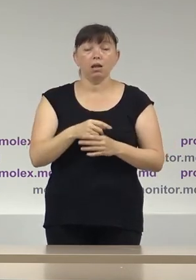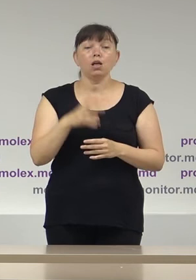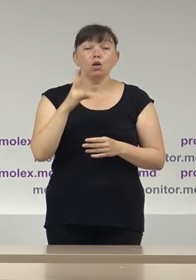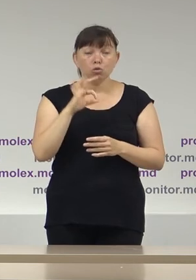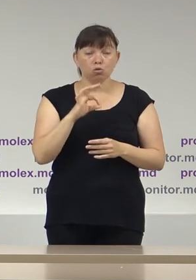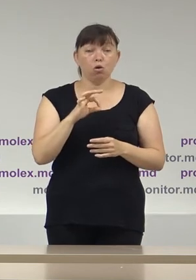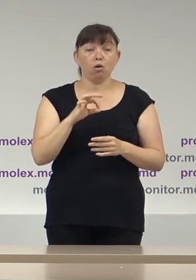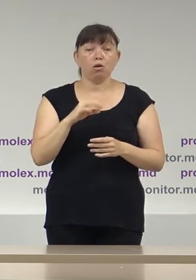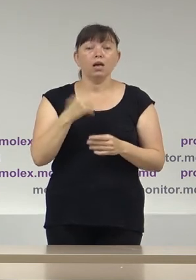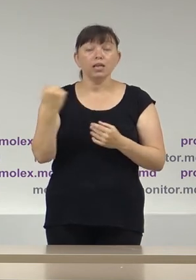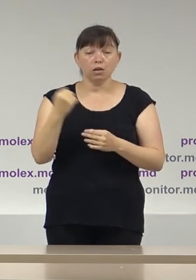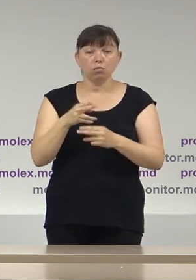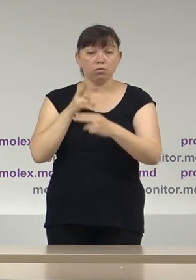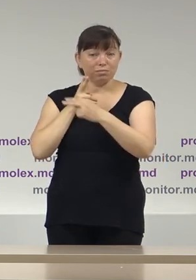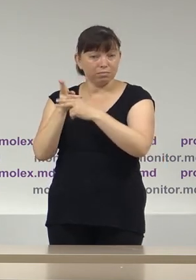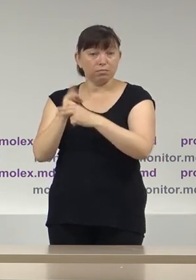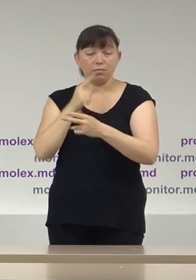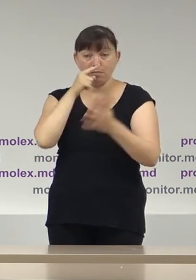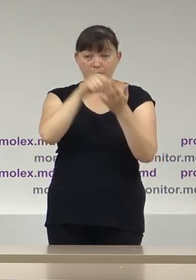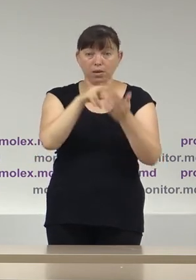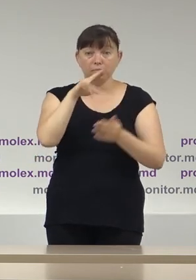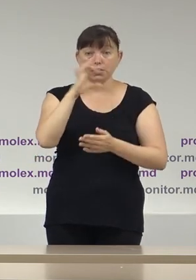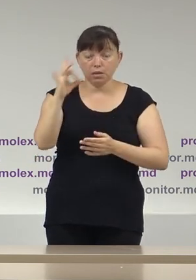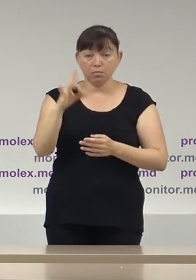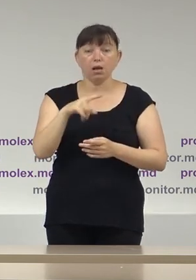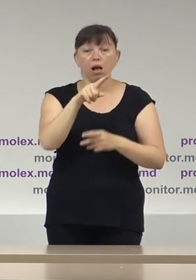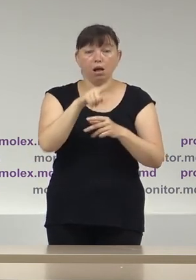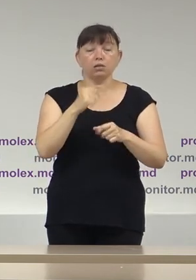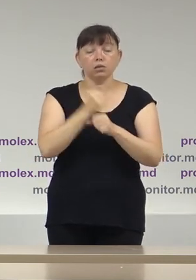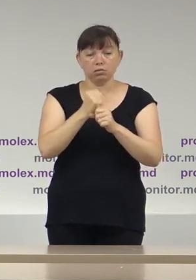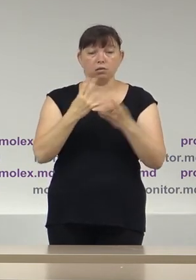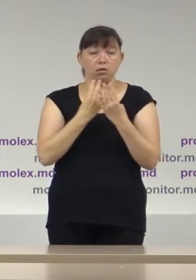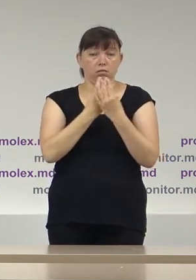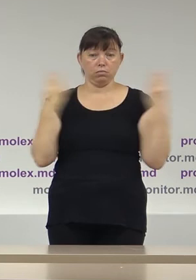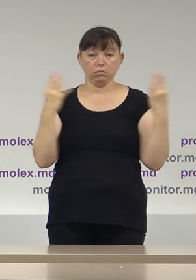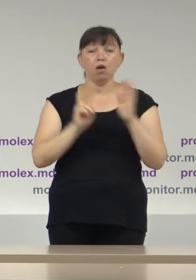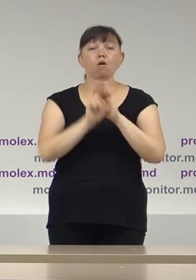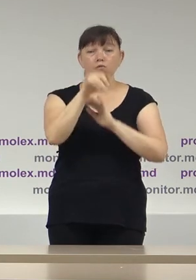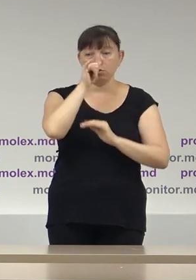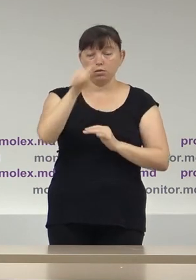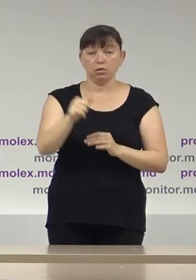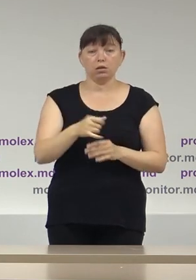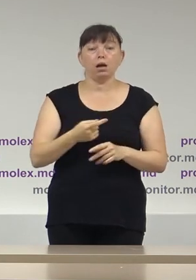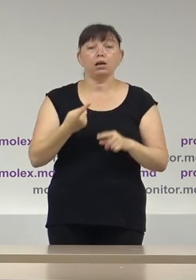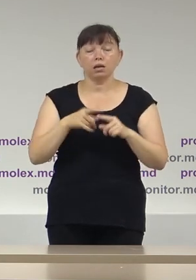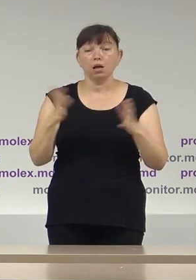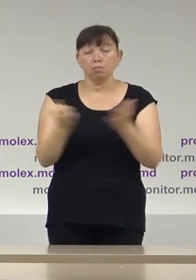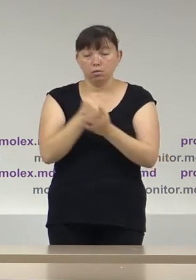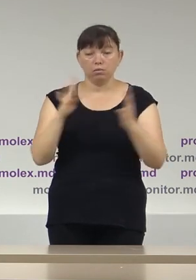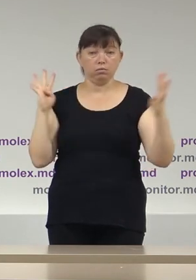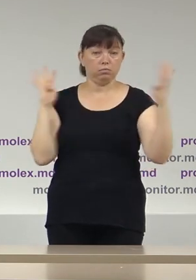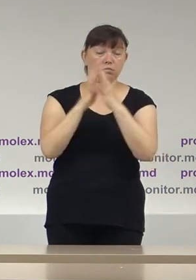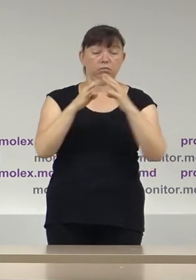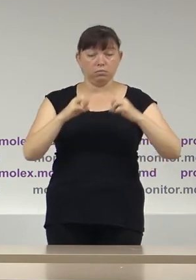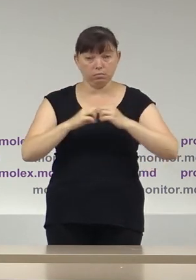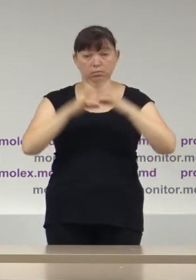of the Socialist Party with a declared purpose to invite Igor Dodon to electoral debates. In